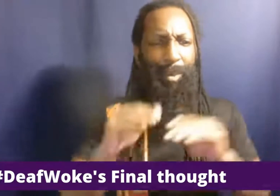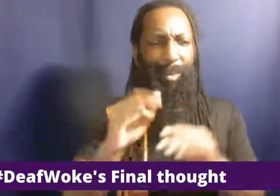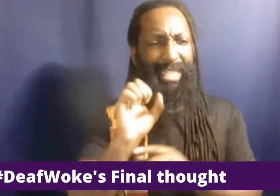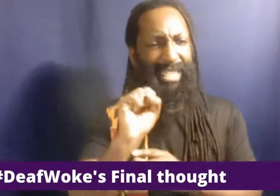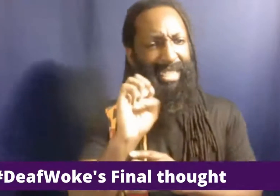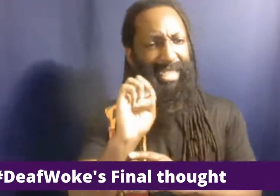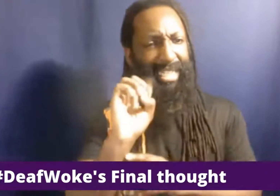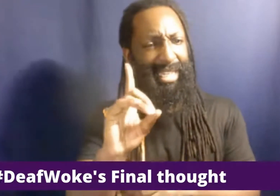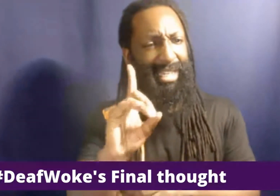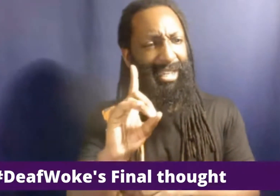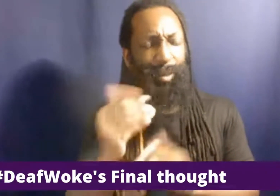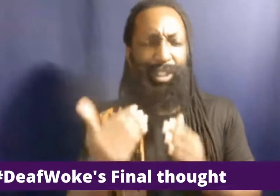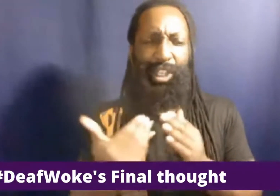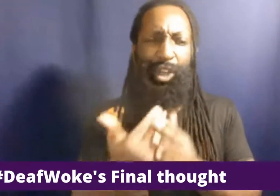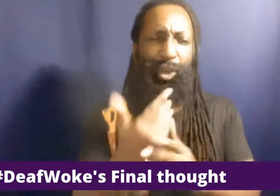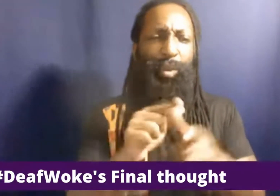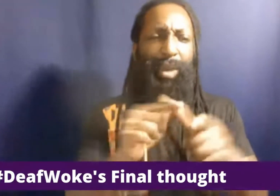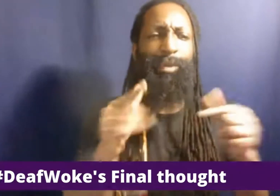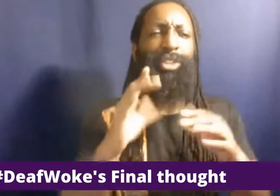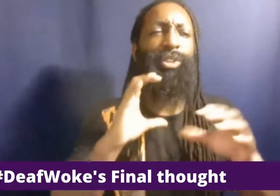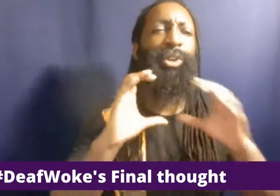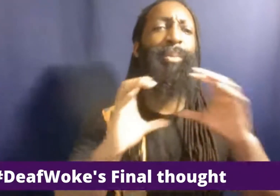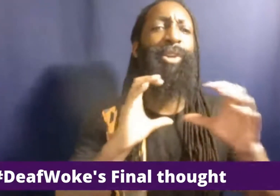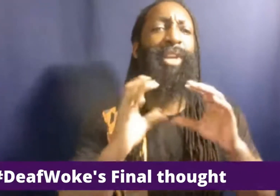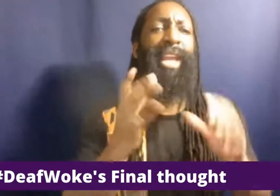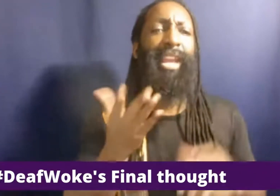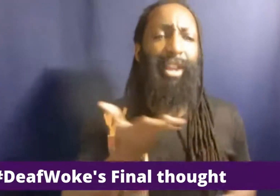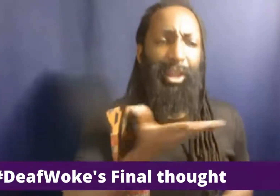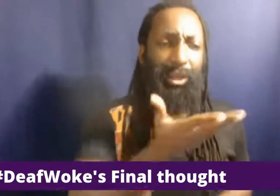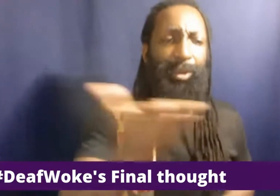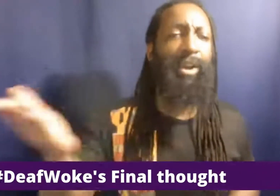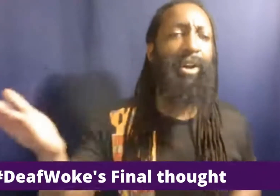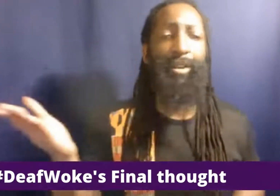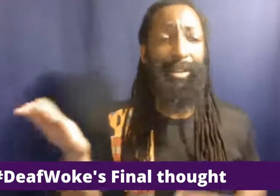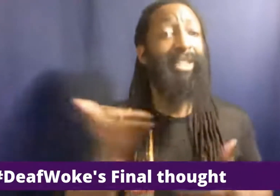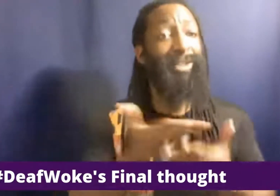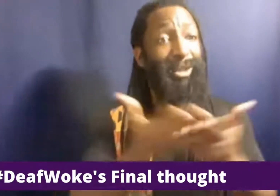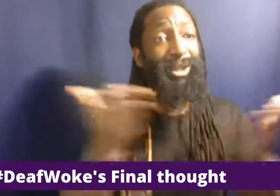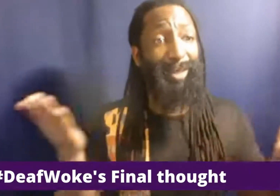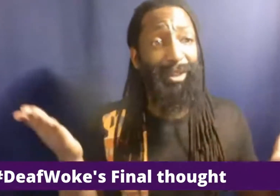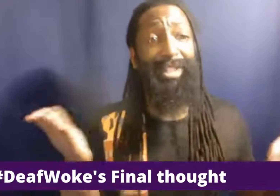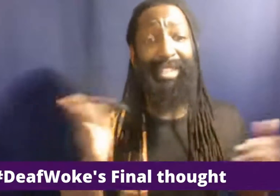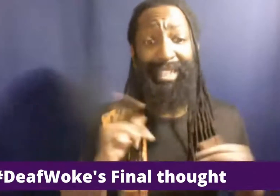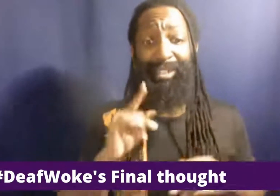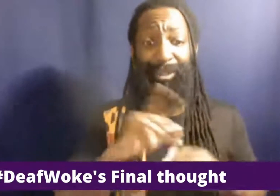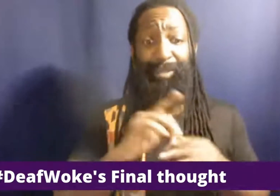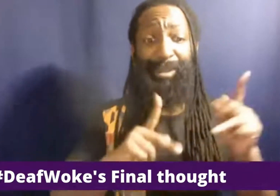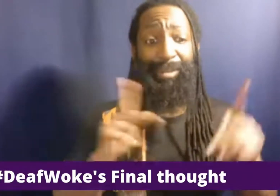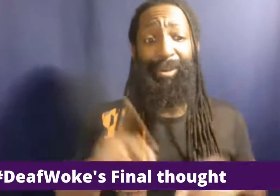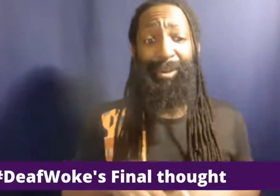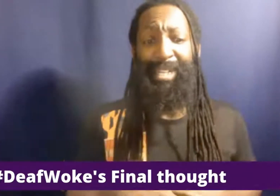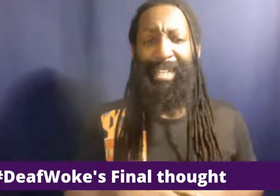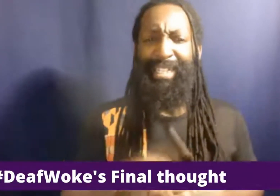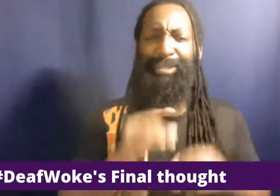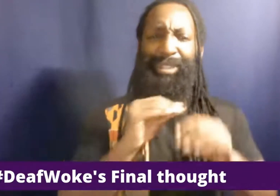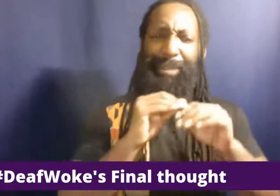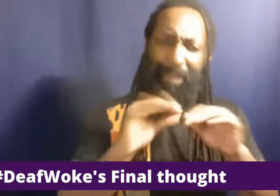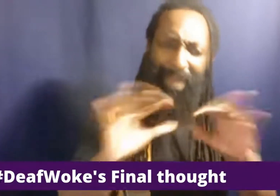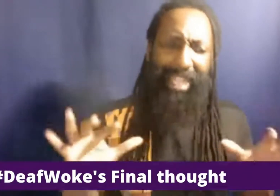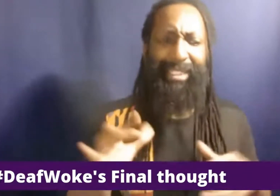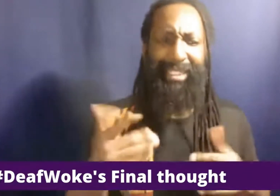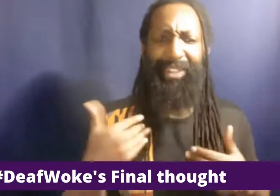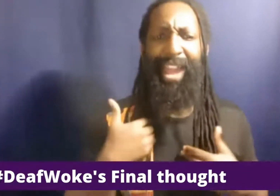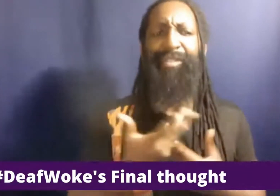her movement feed with a new language to communicate to y'all, to the community, to people. It